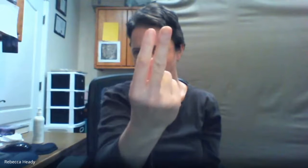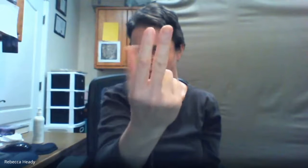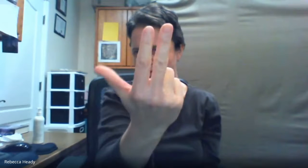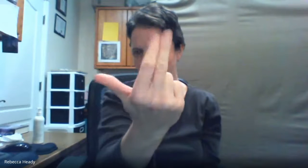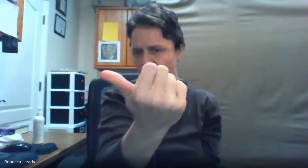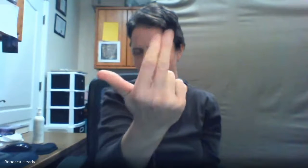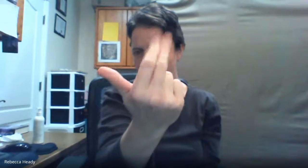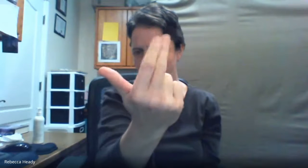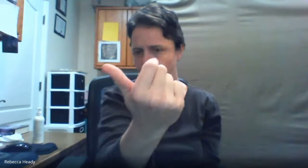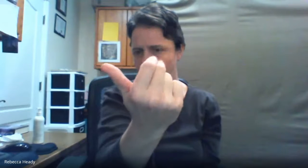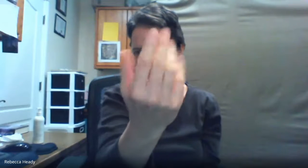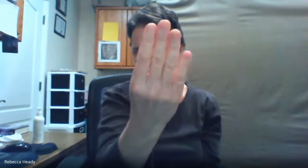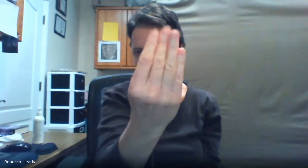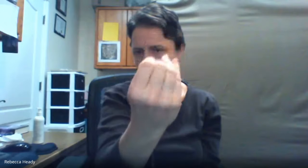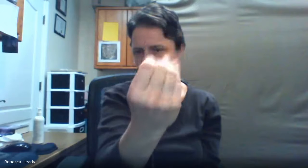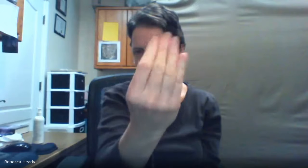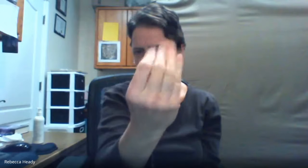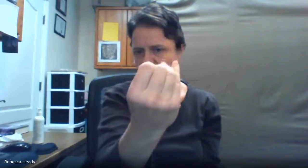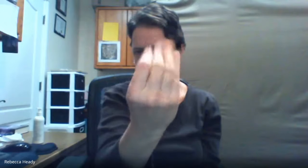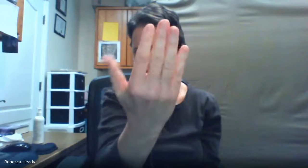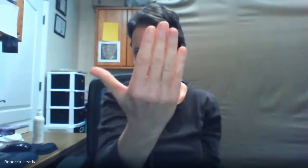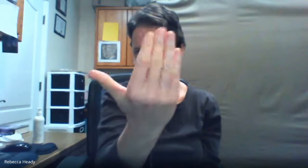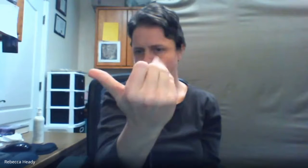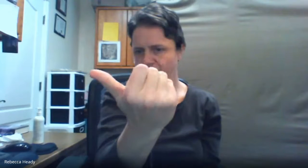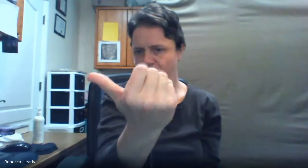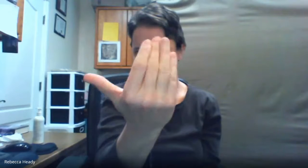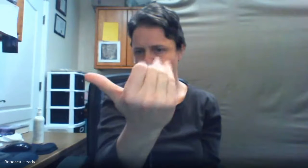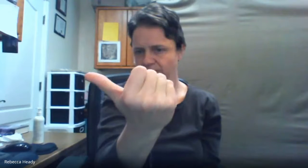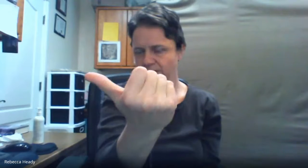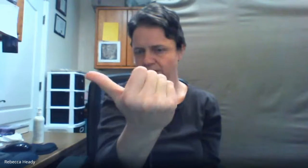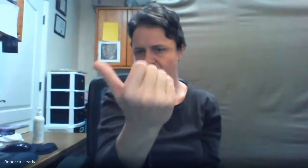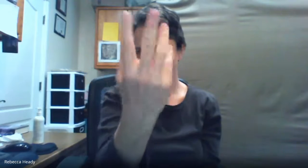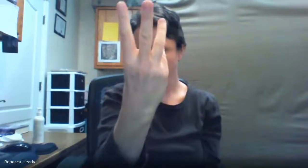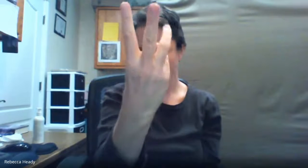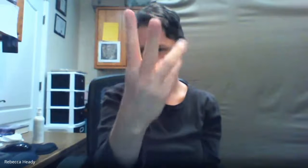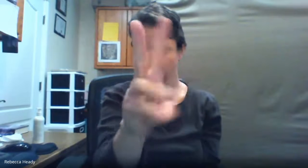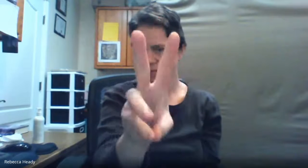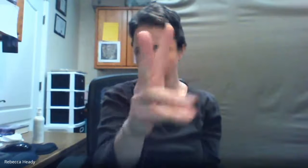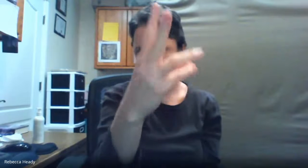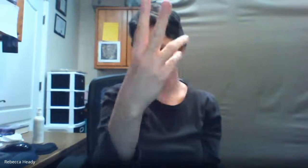12, 13, 14, 15,